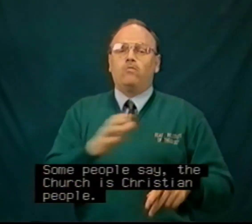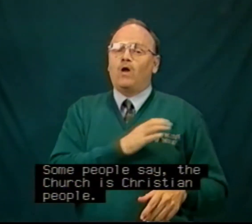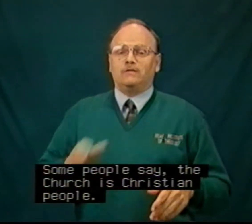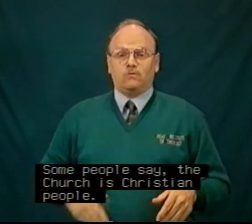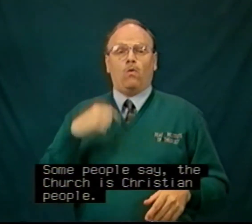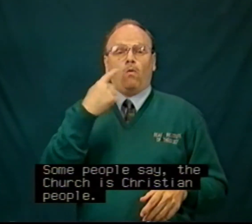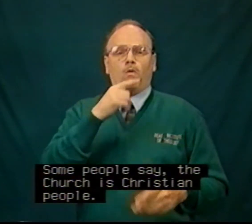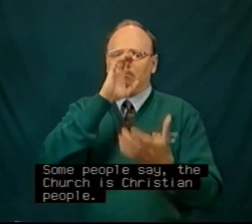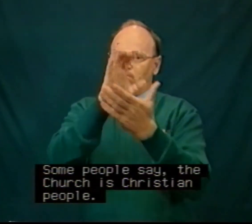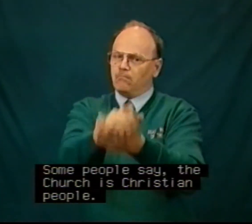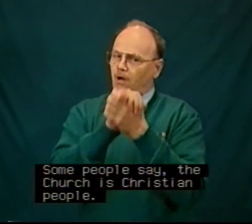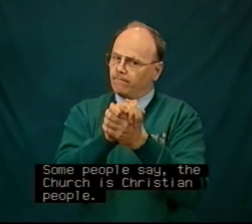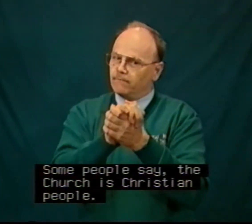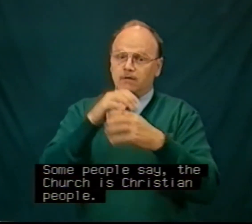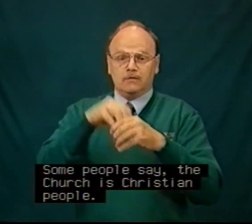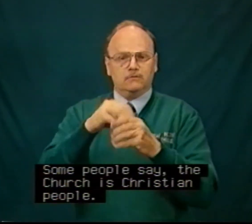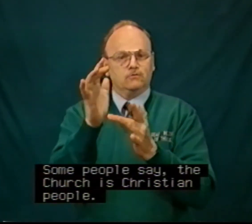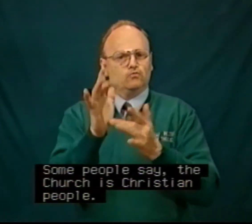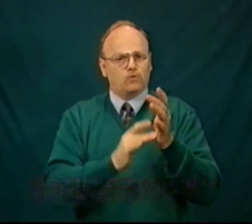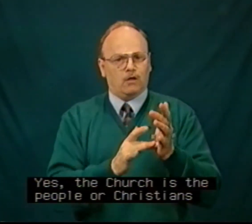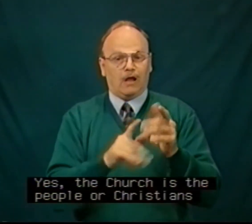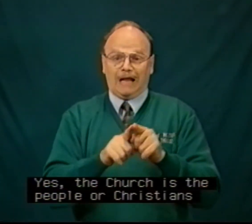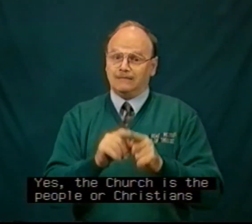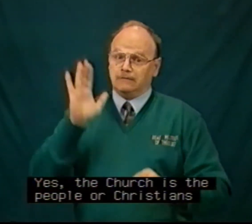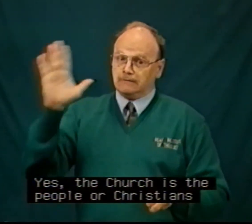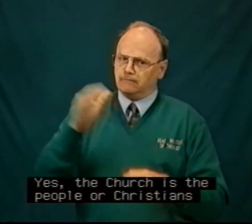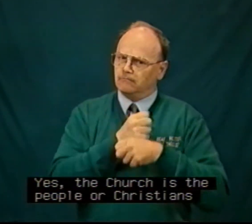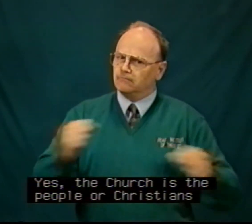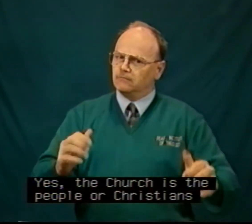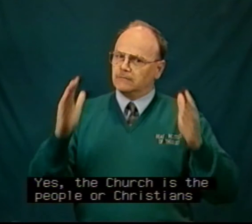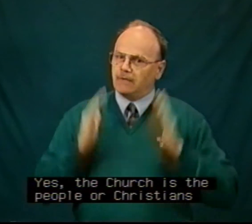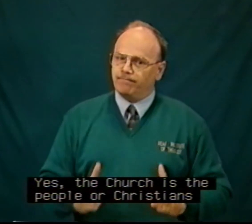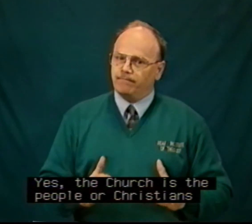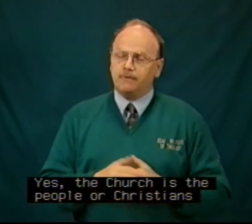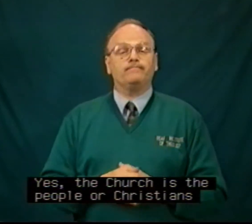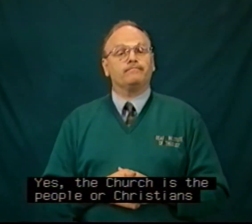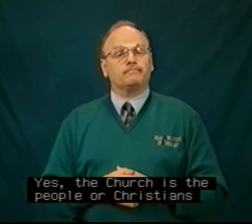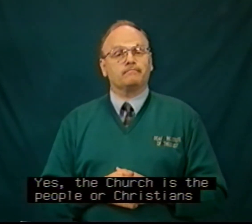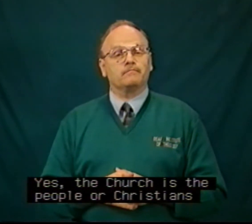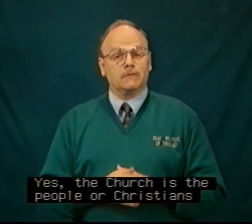Some people say the church is Christian people. Yes, the church is people or Christians